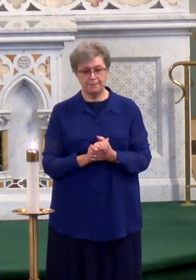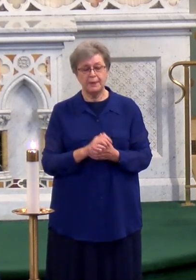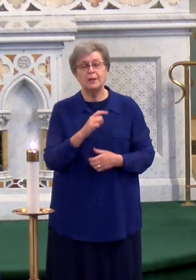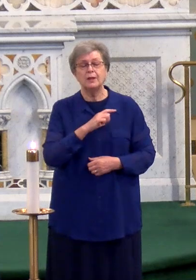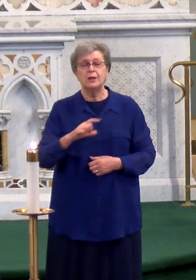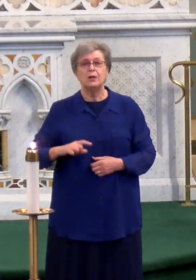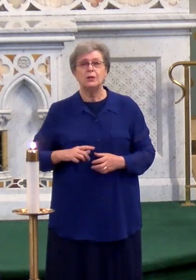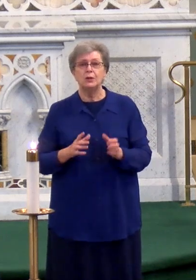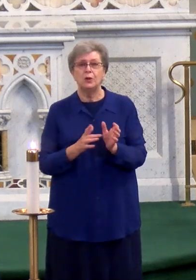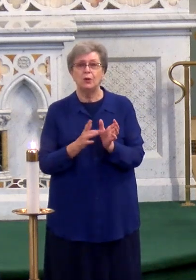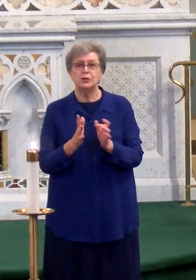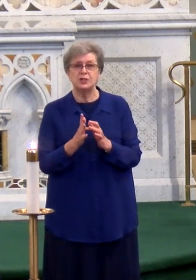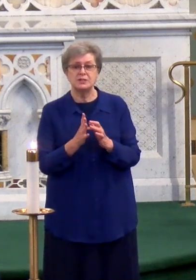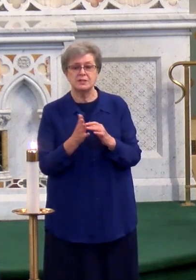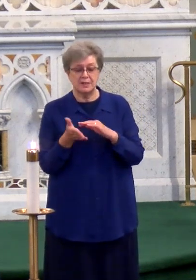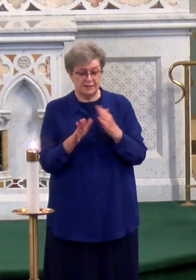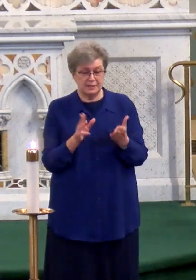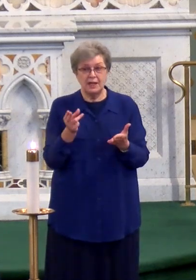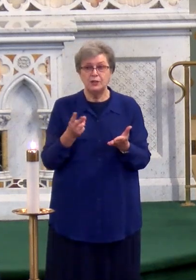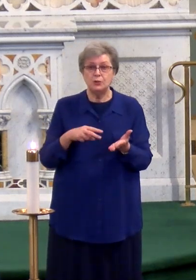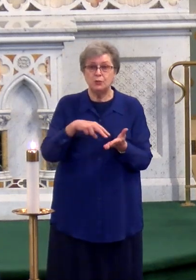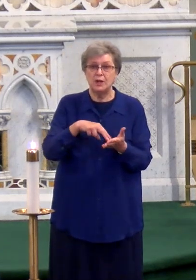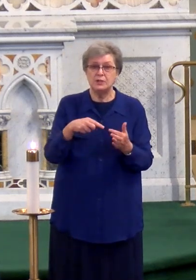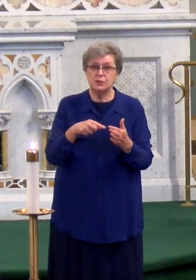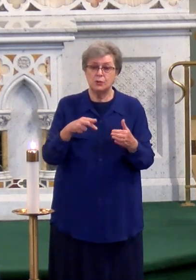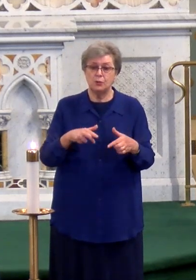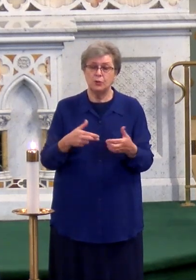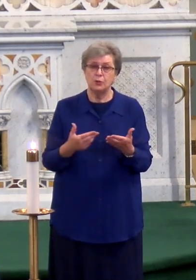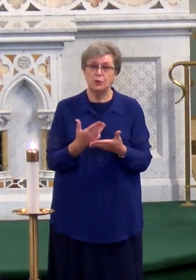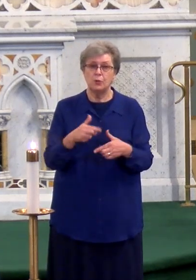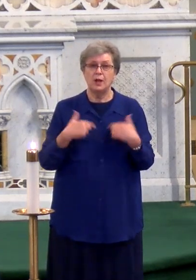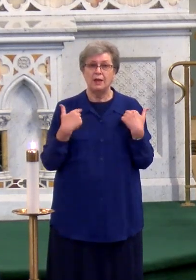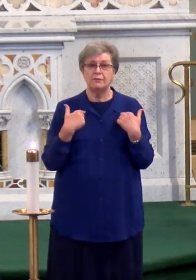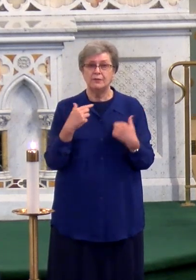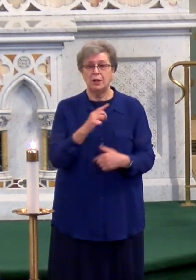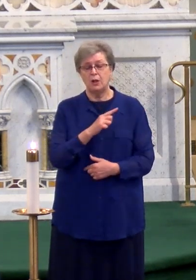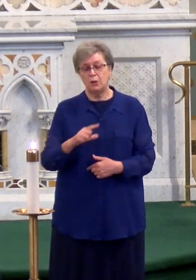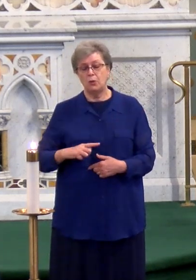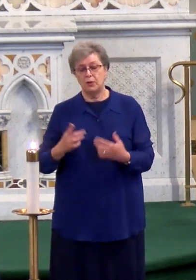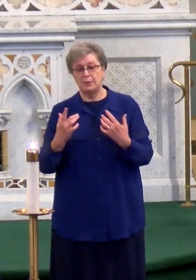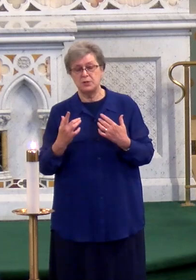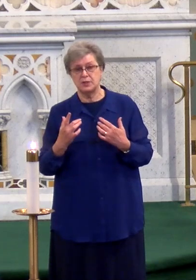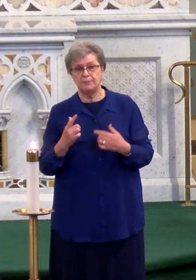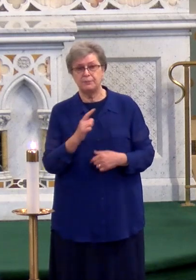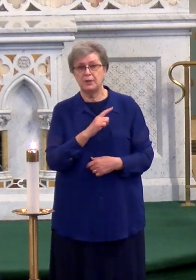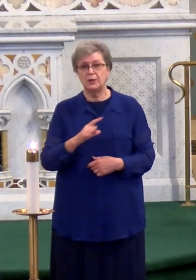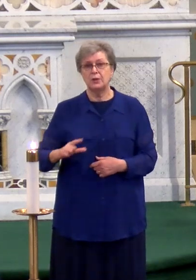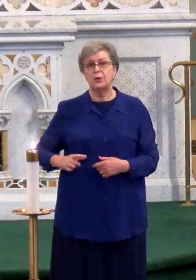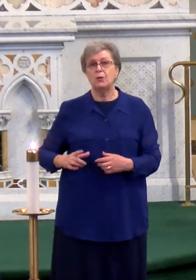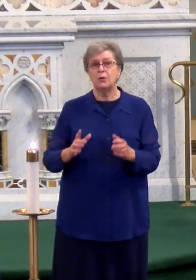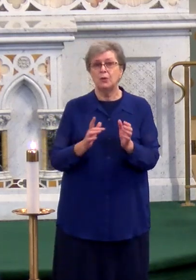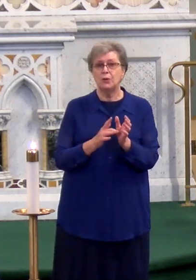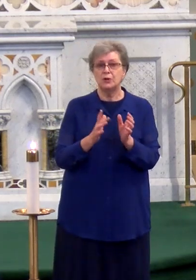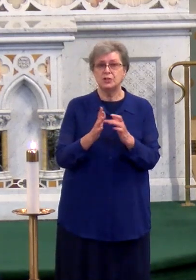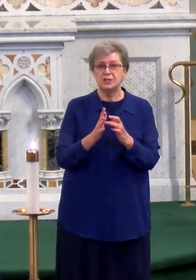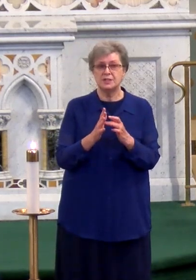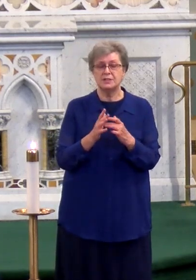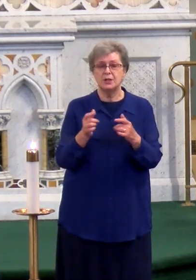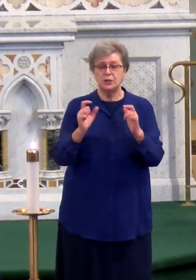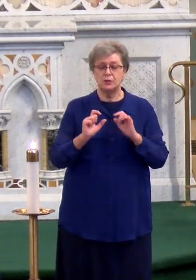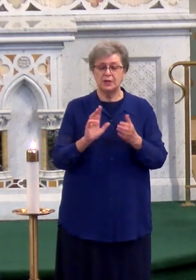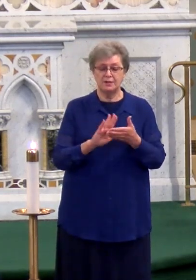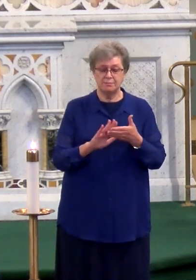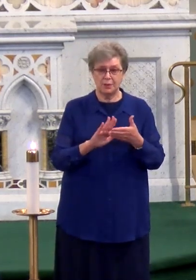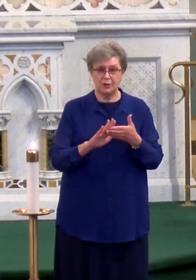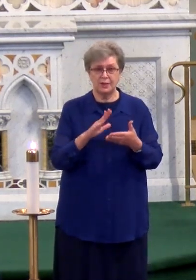Lord Jesus, you raised the dead to new life. Lord, have mercy. Lord Jesus, you give pardon and